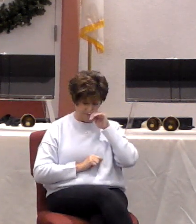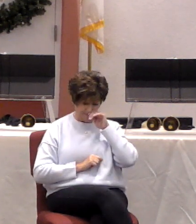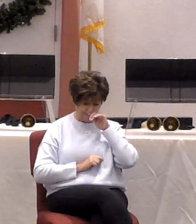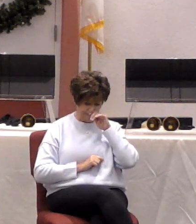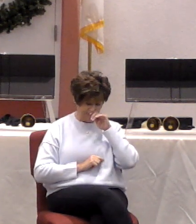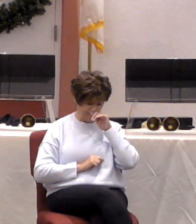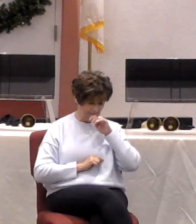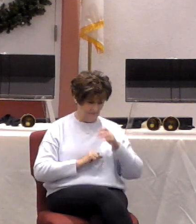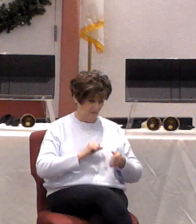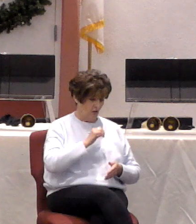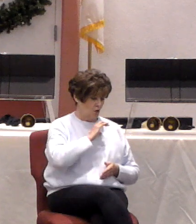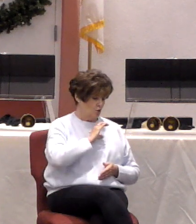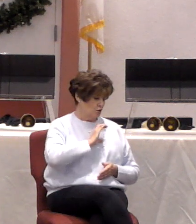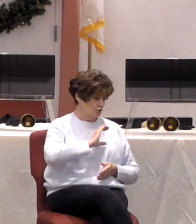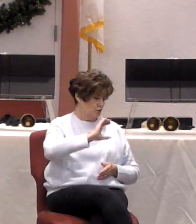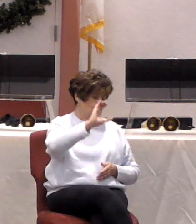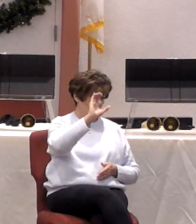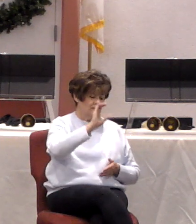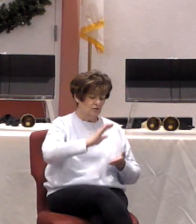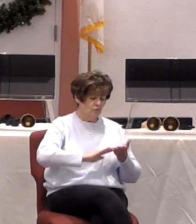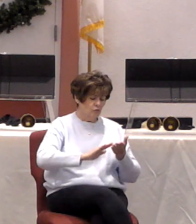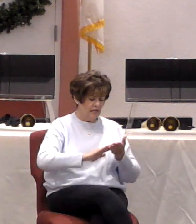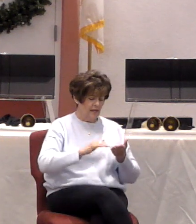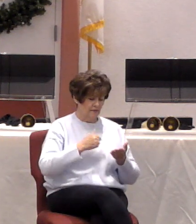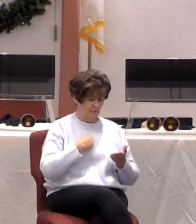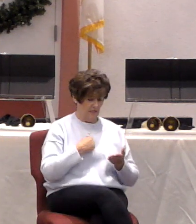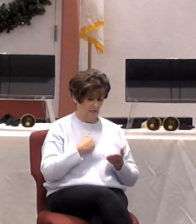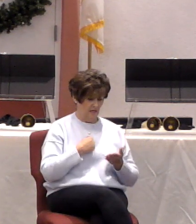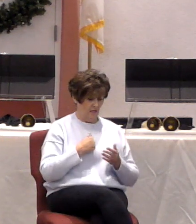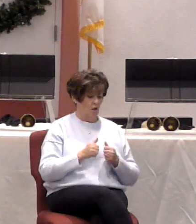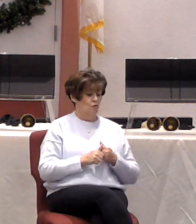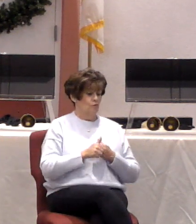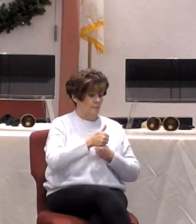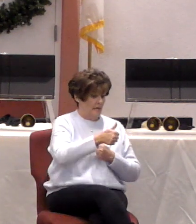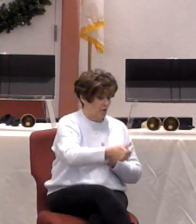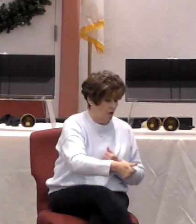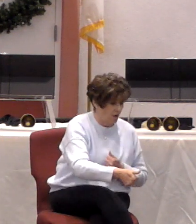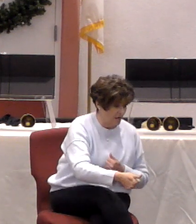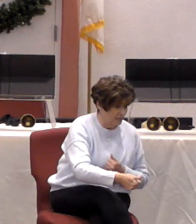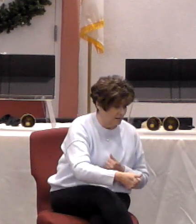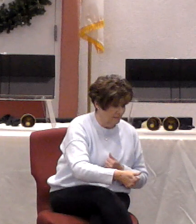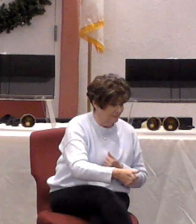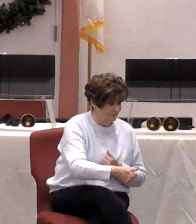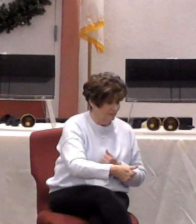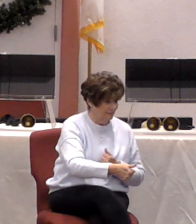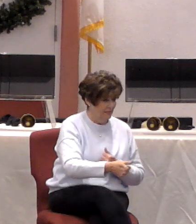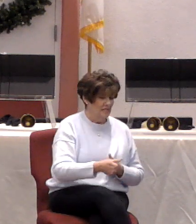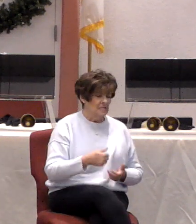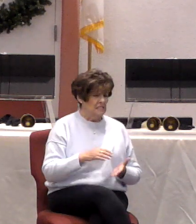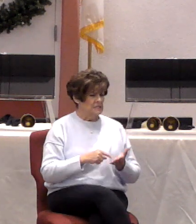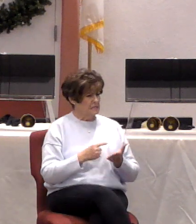Christ forgave me once for all, including all that future sin. We can sit back and we can kind of feel regret over our